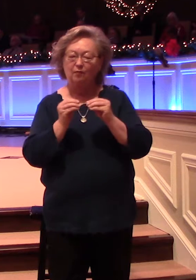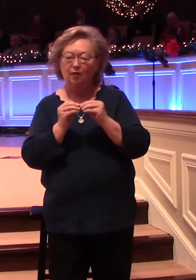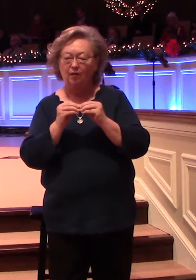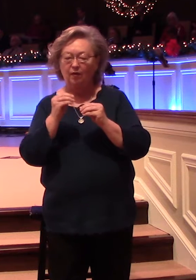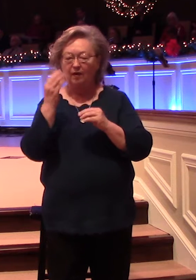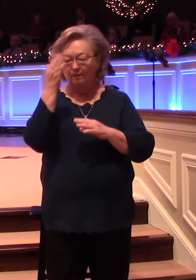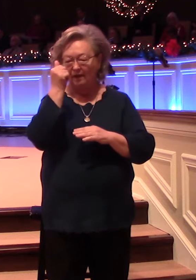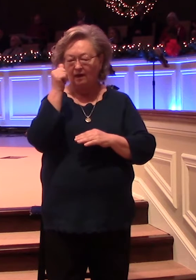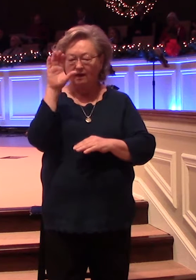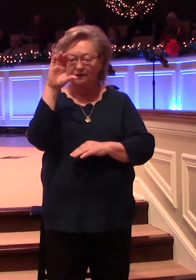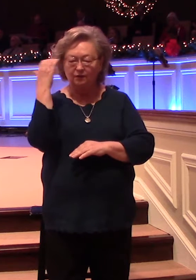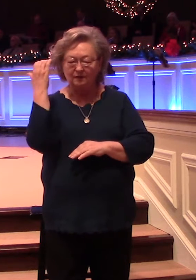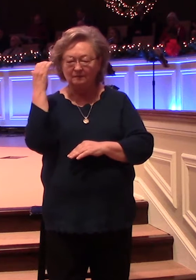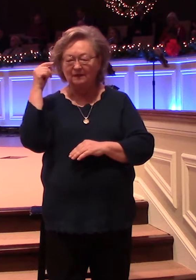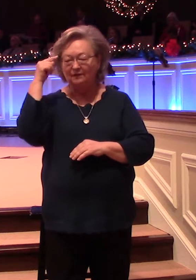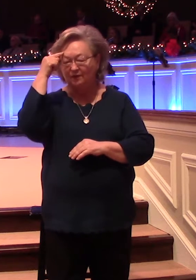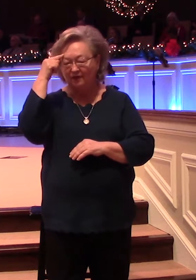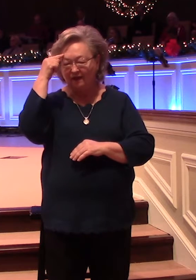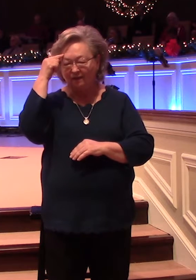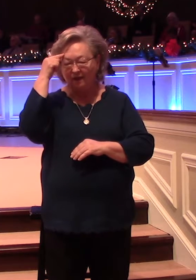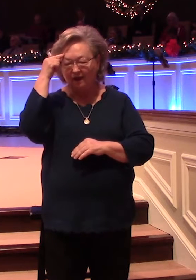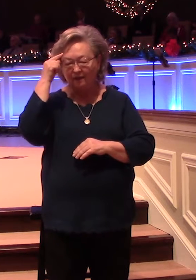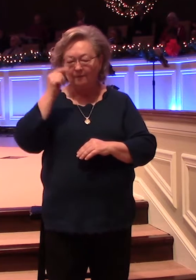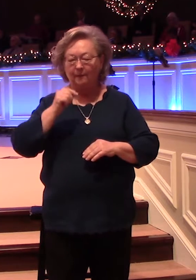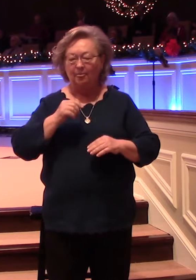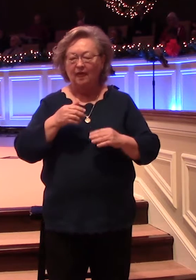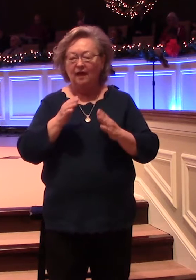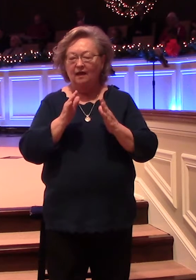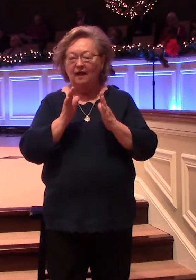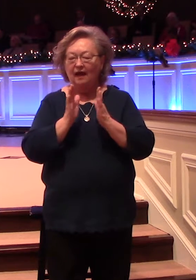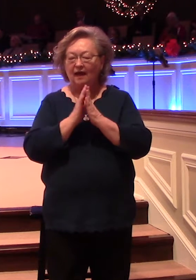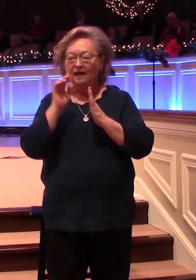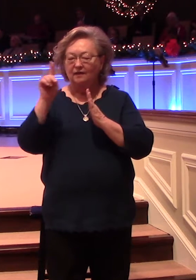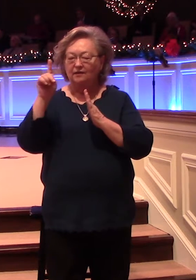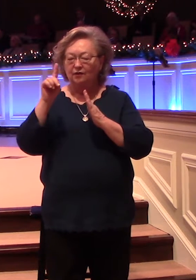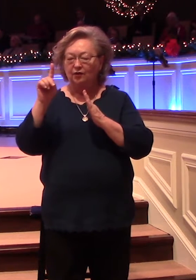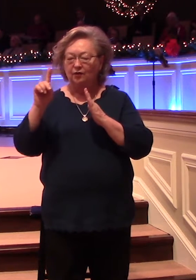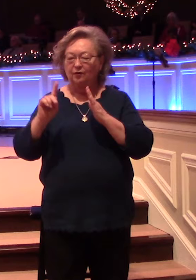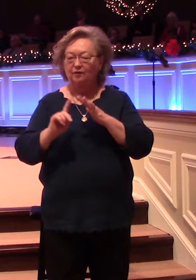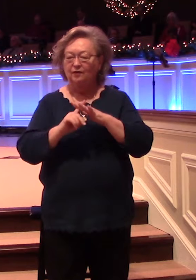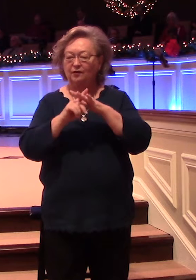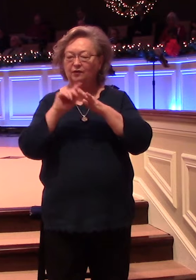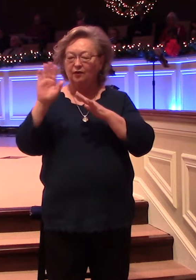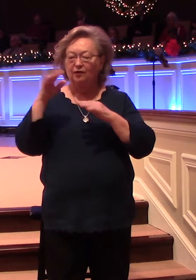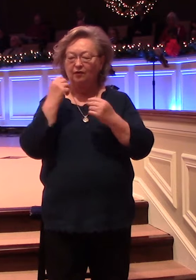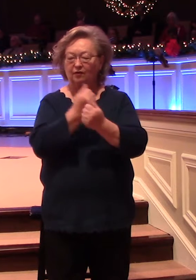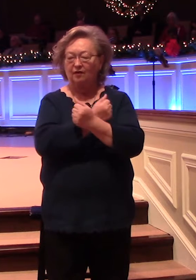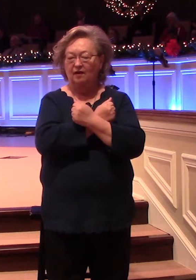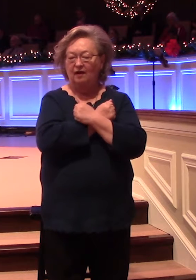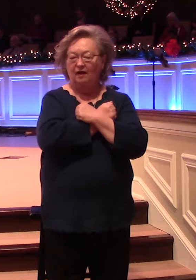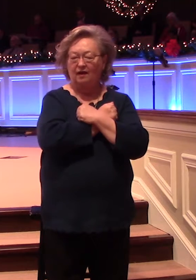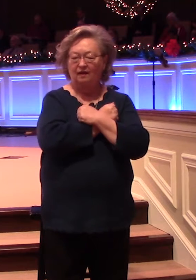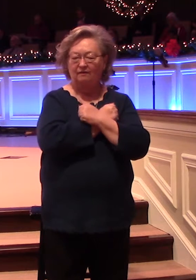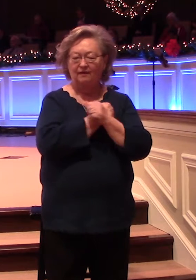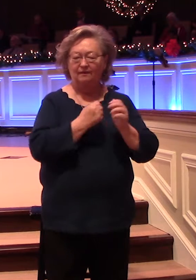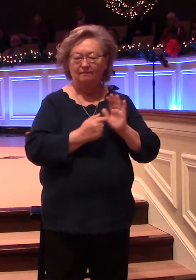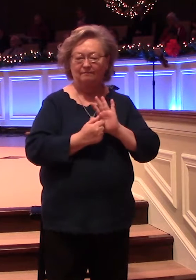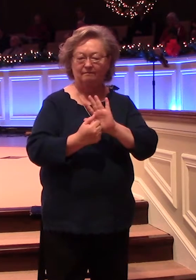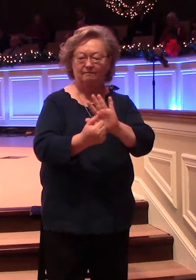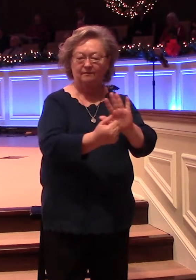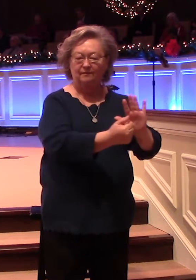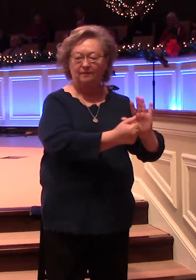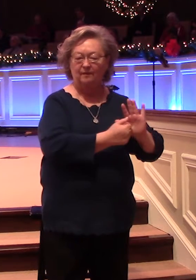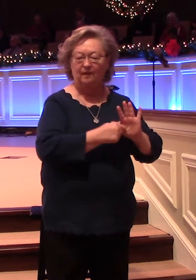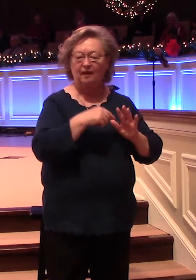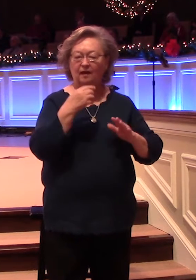pray that you will show us how to love, Father, as you first loved us. God, because love is patient, love is